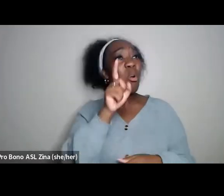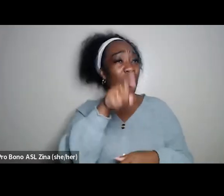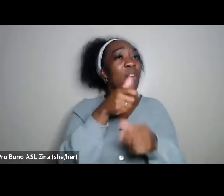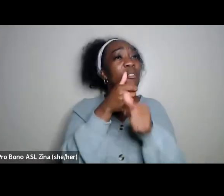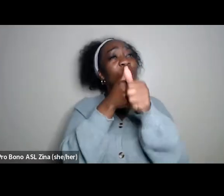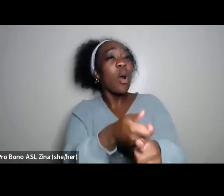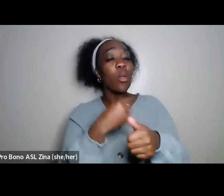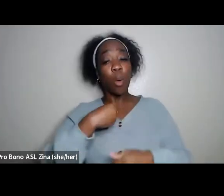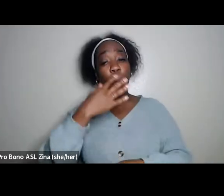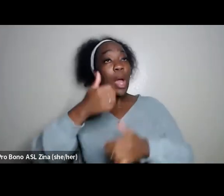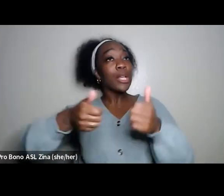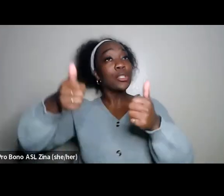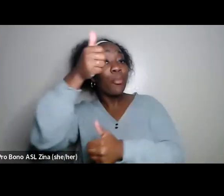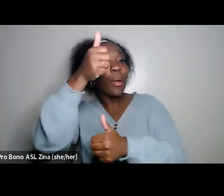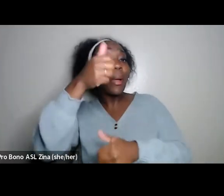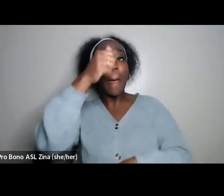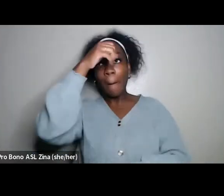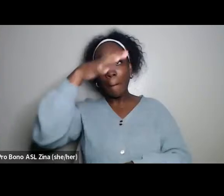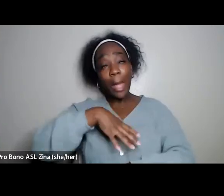capitalism to feel